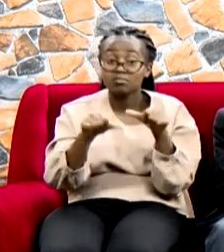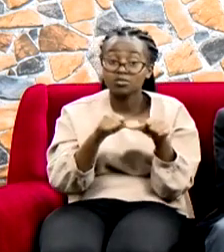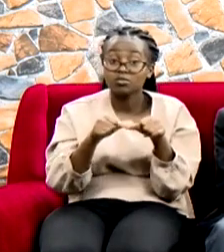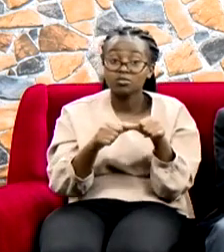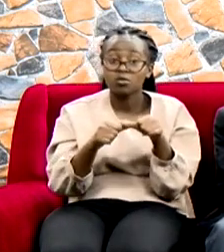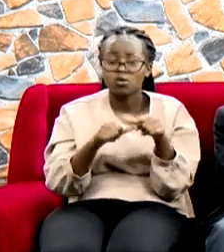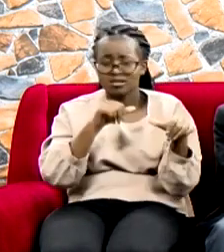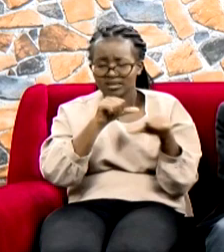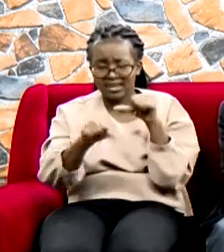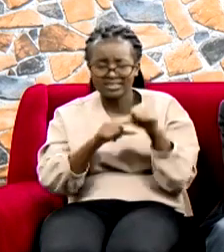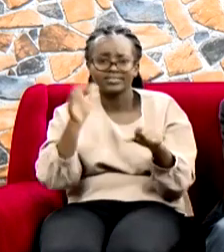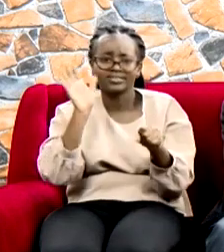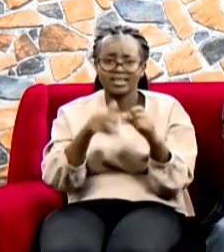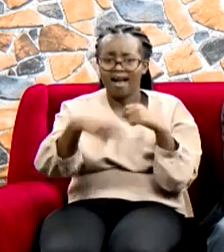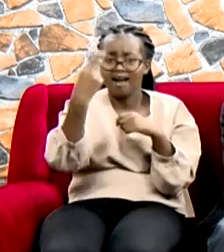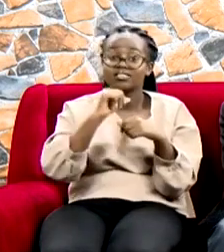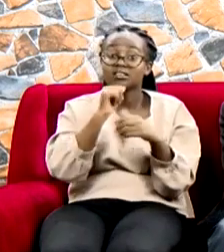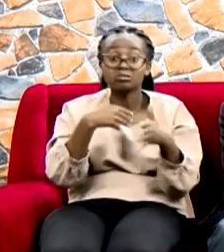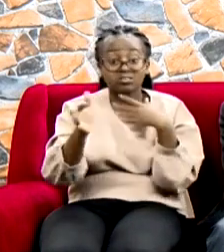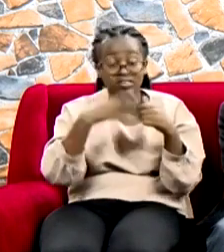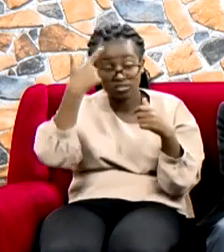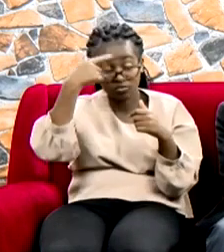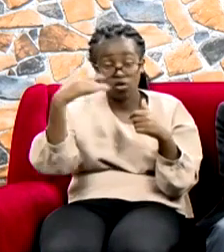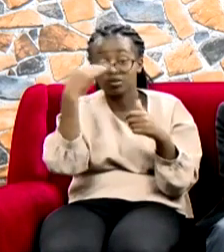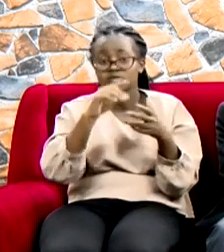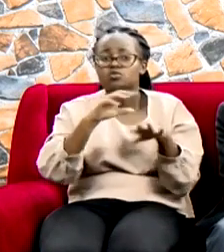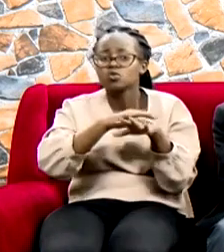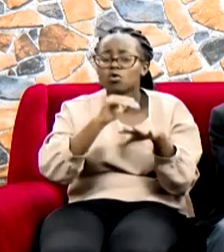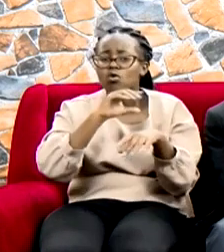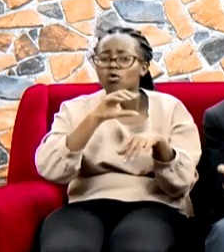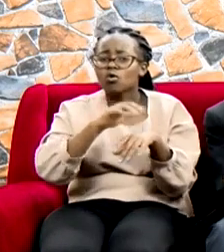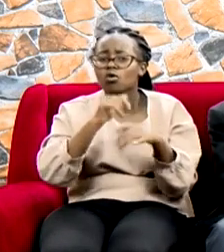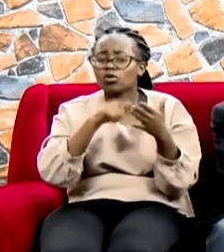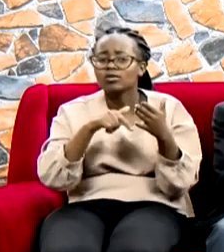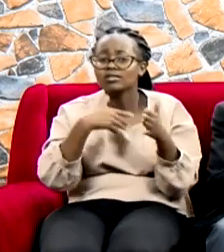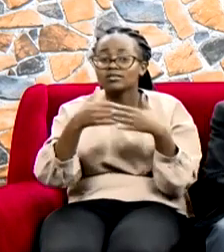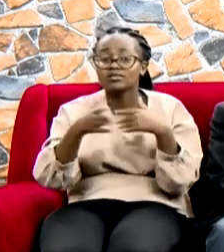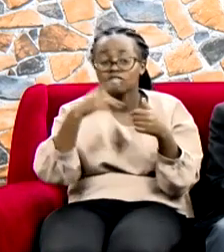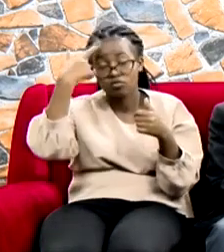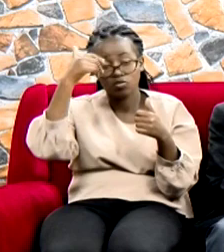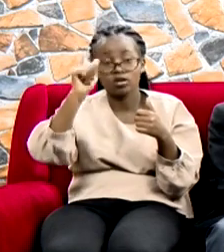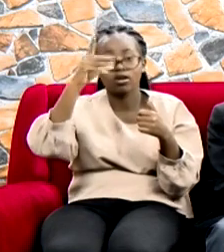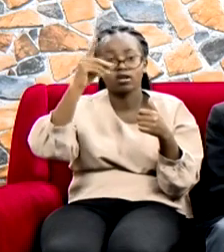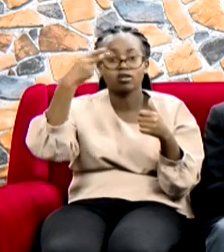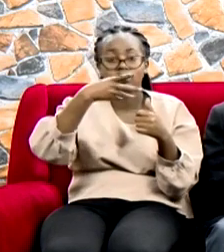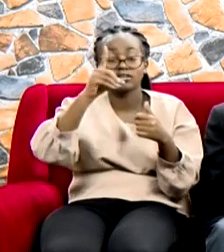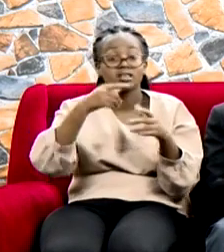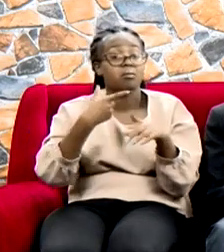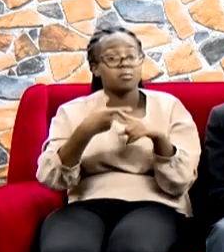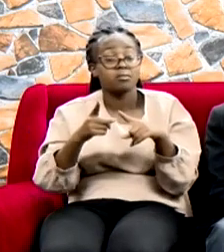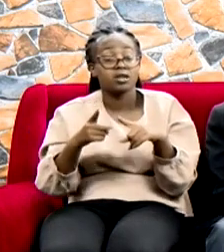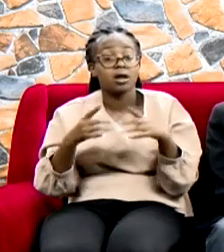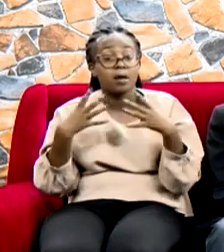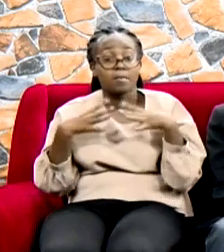with hyperactivity because those ones are not symptoms of autism. So what would you call them? Those ones are symptoms of ADHD, but people always